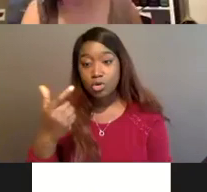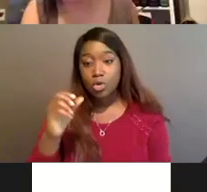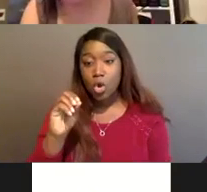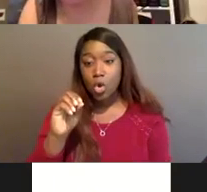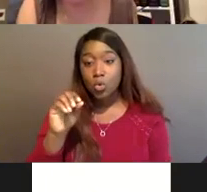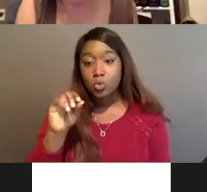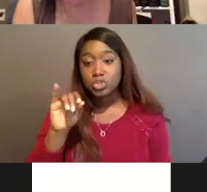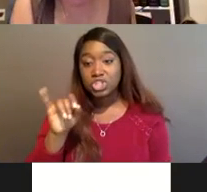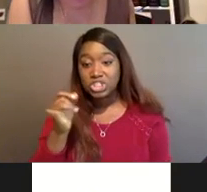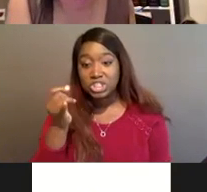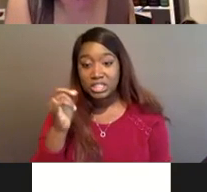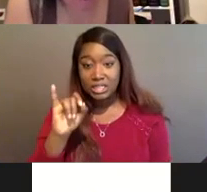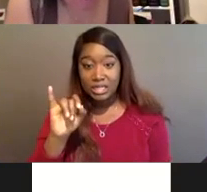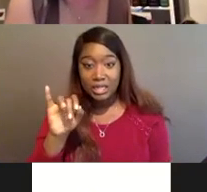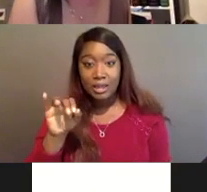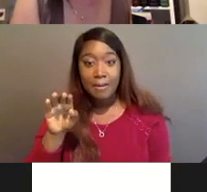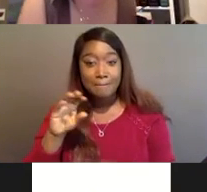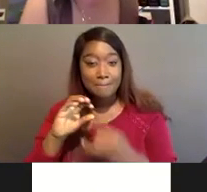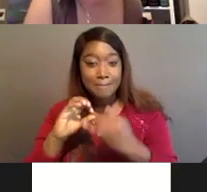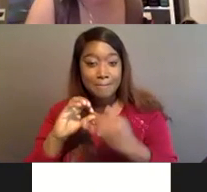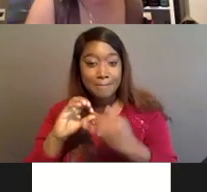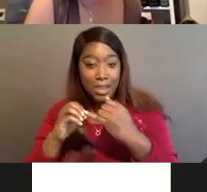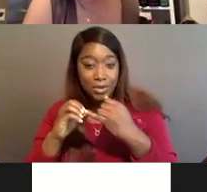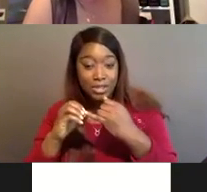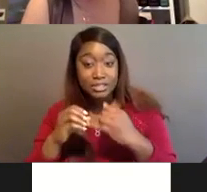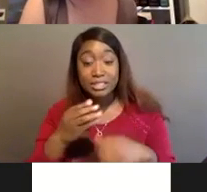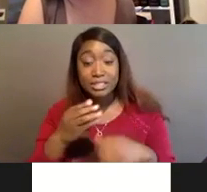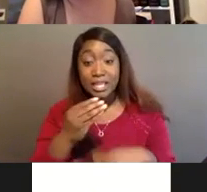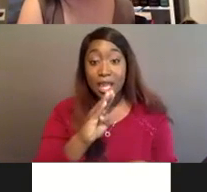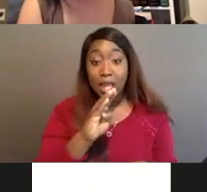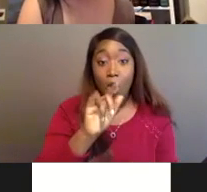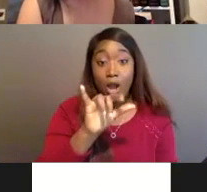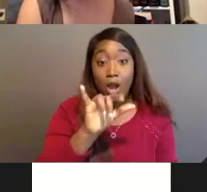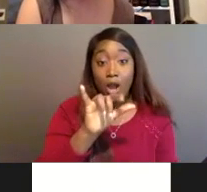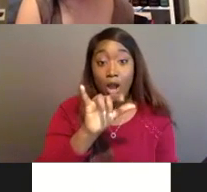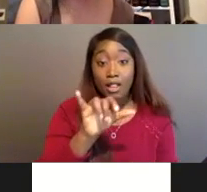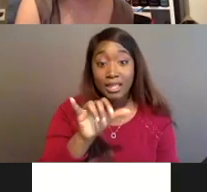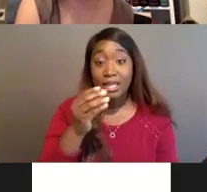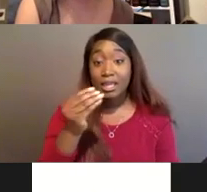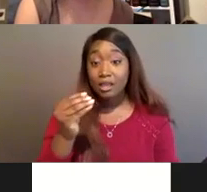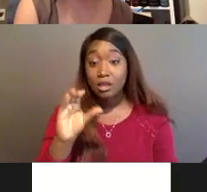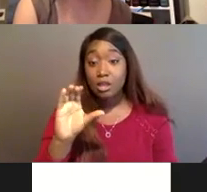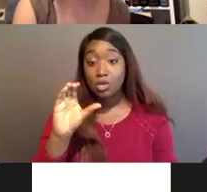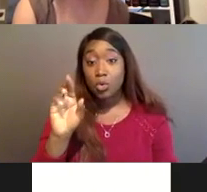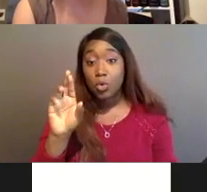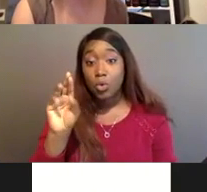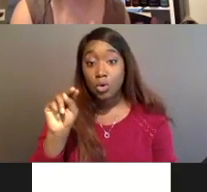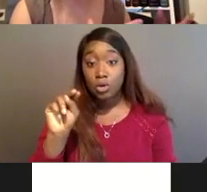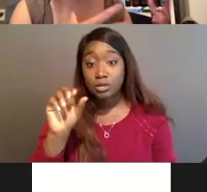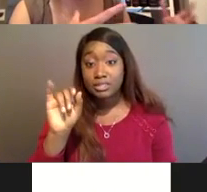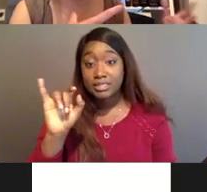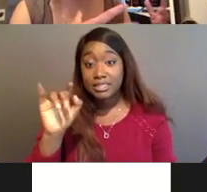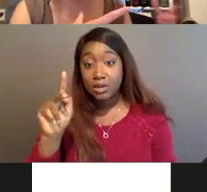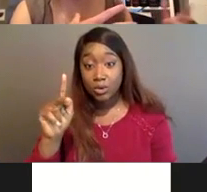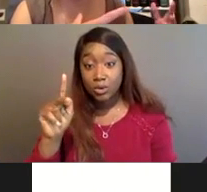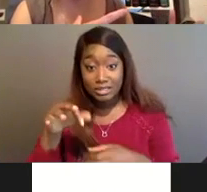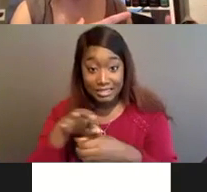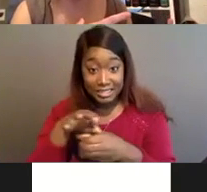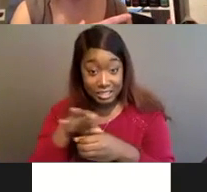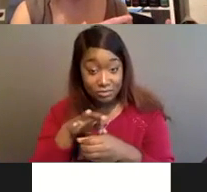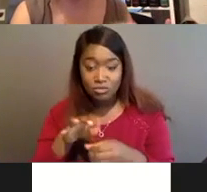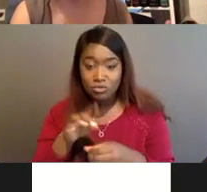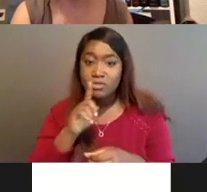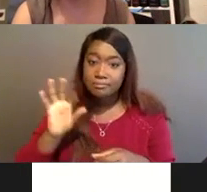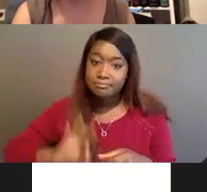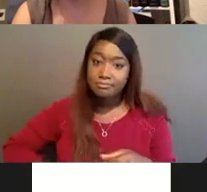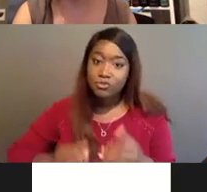Also barley tea and corn silk tea are also really helpful in this season where we sort of have an